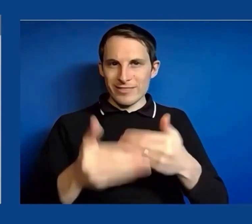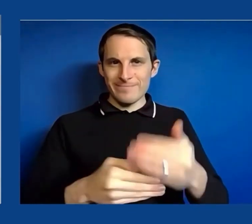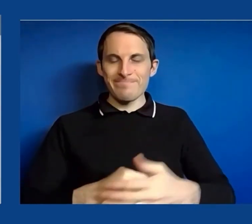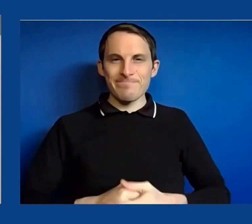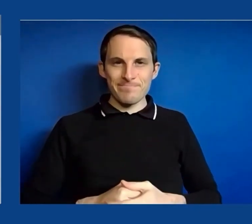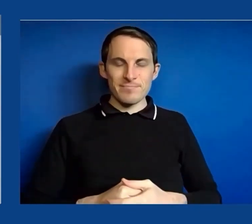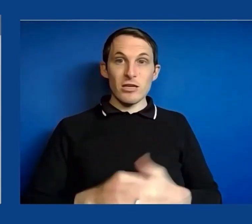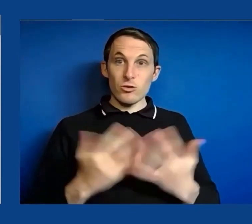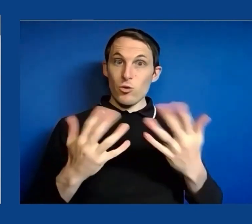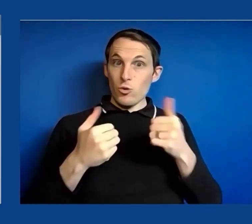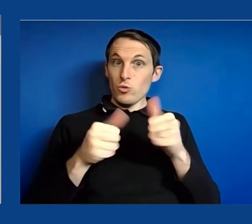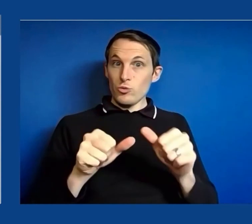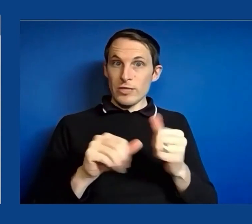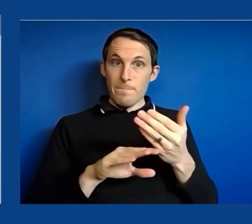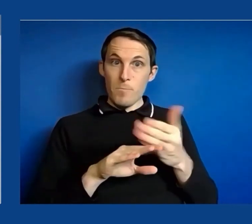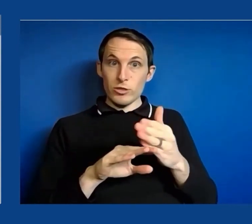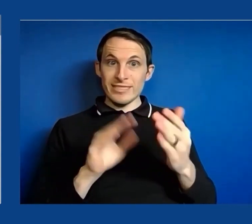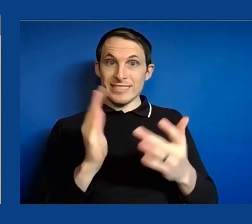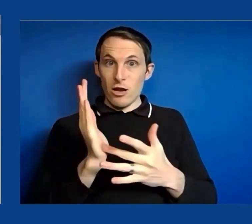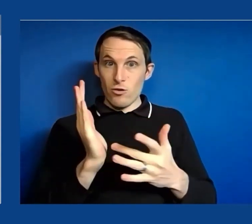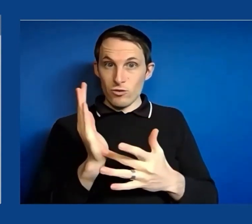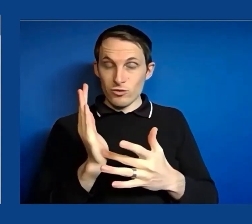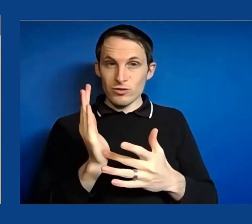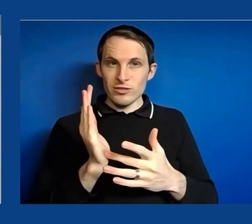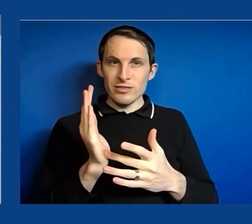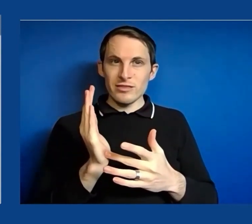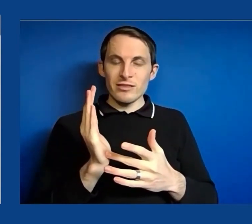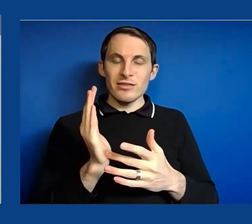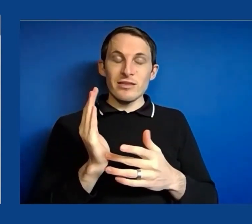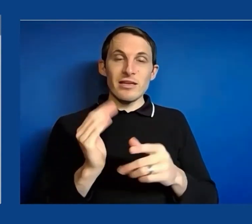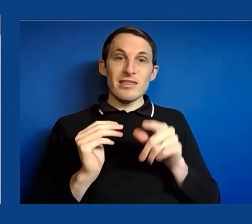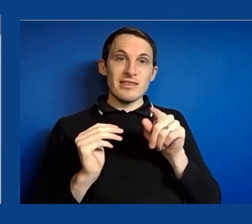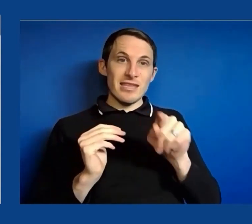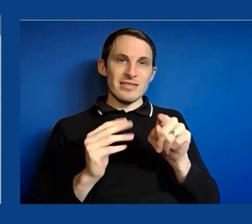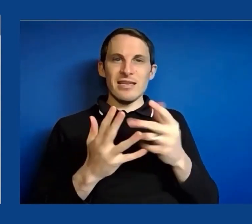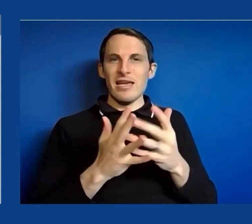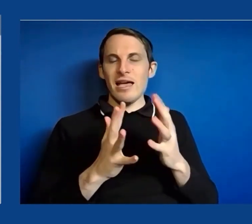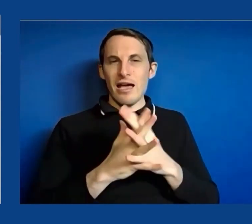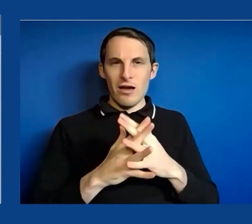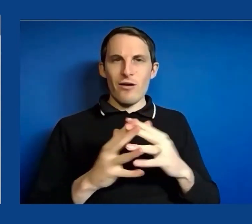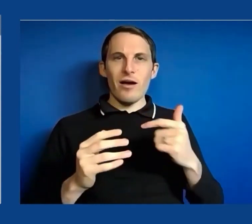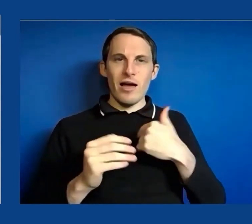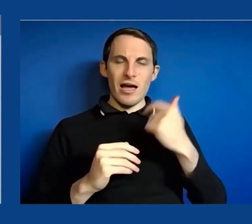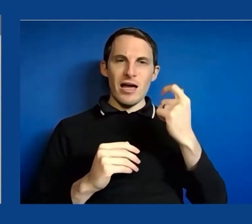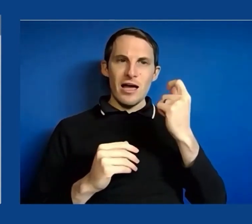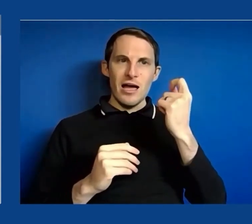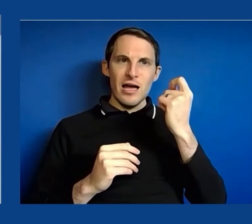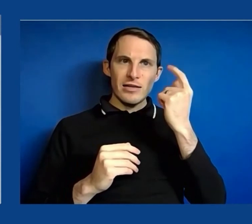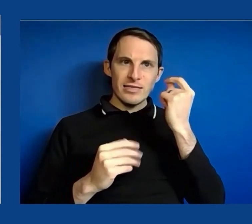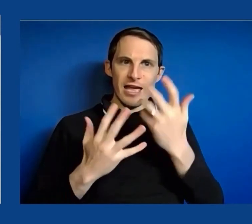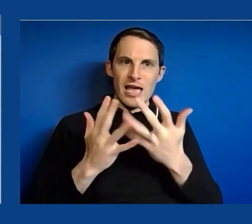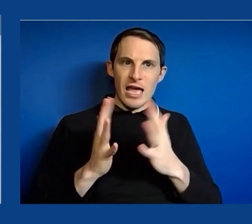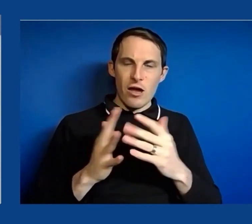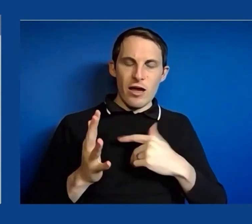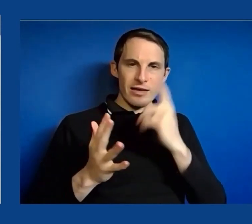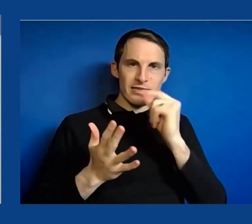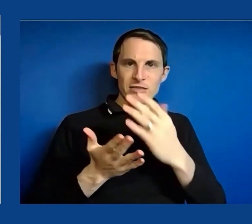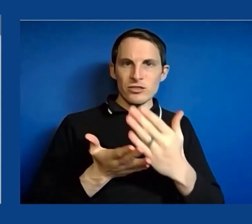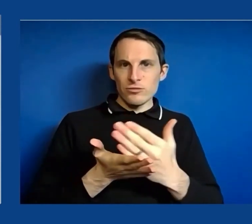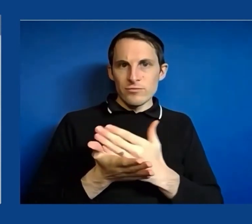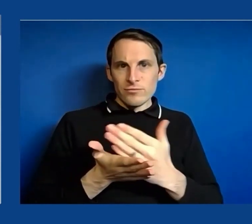modern technology is a way that I understood how I could share it in the way young people